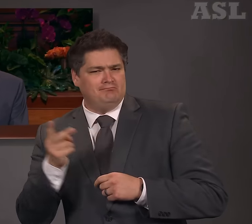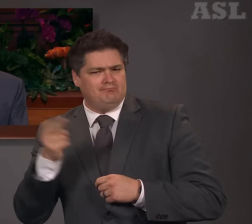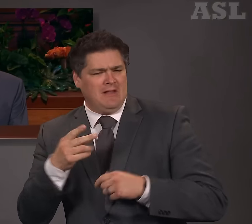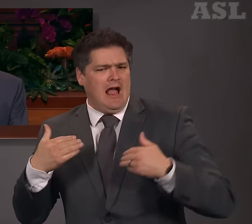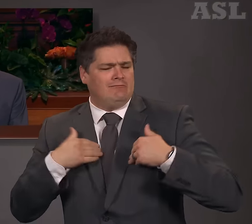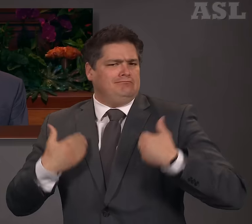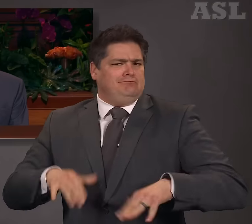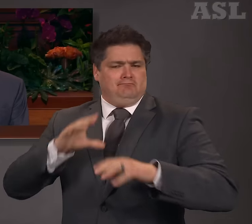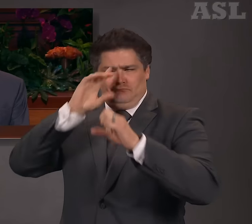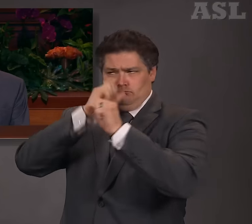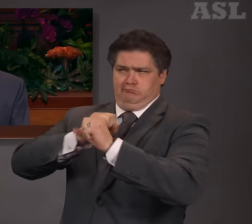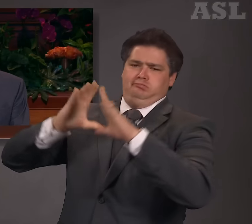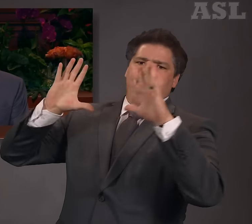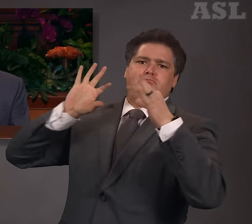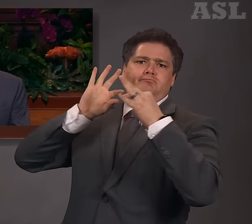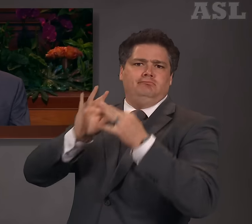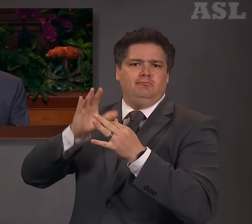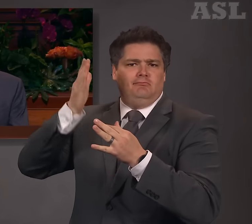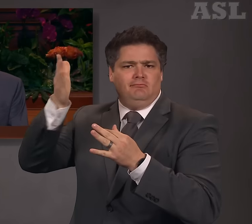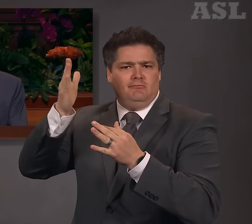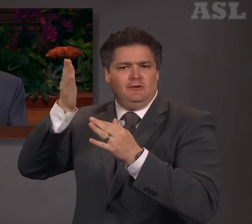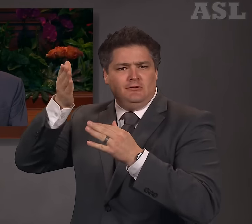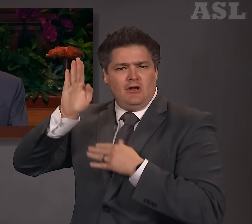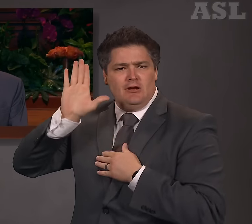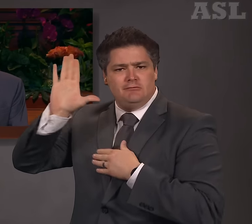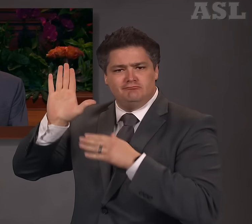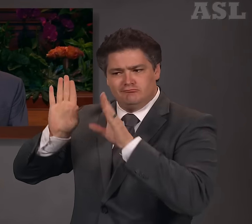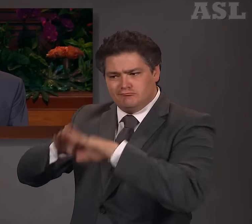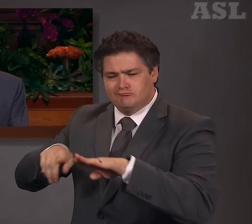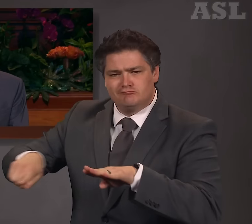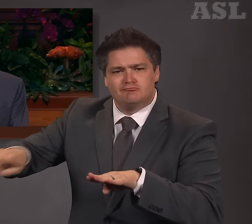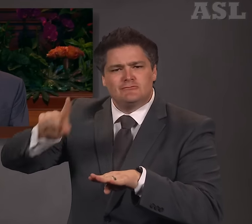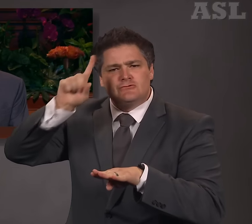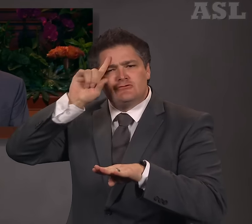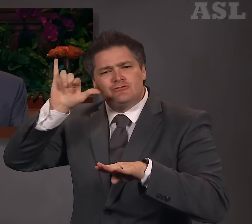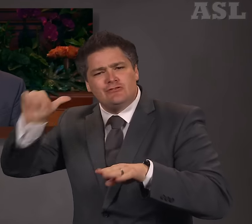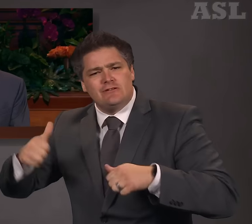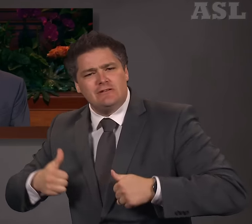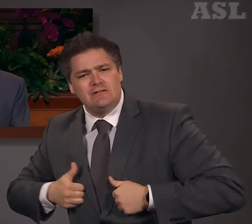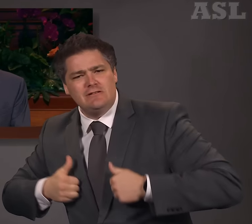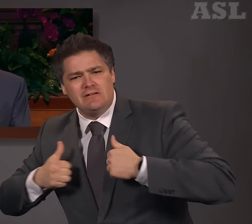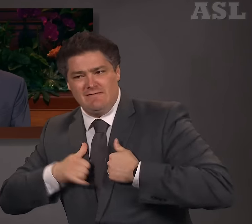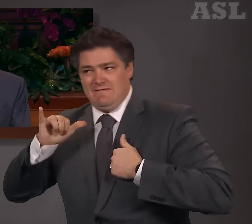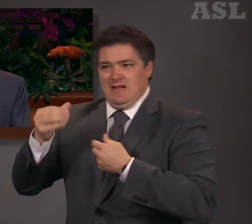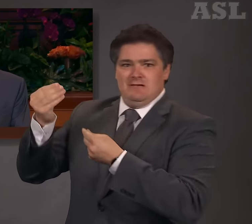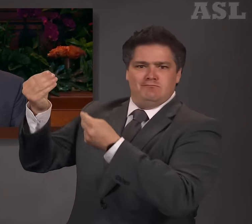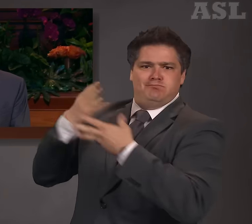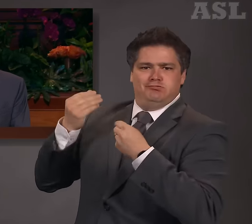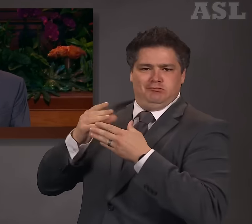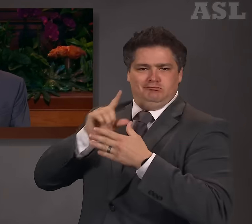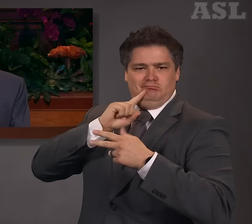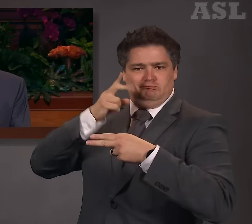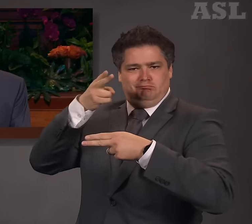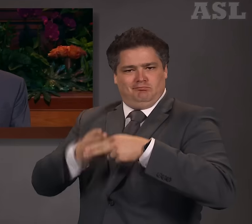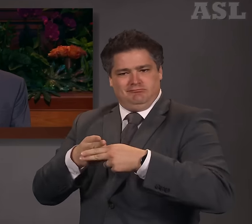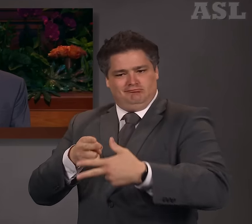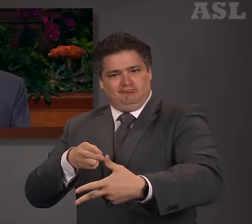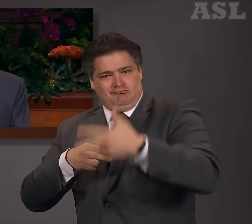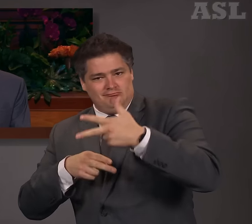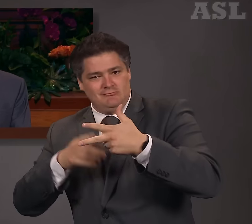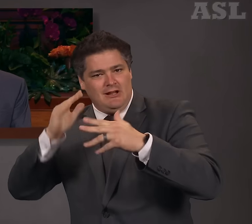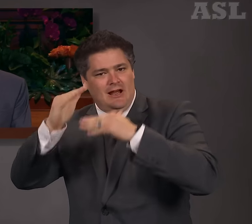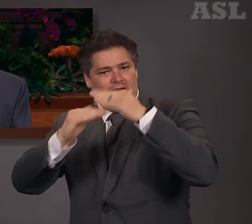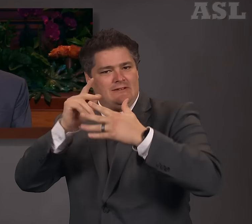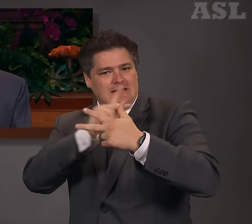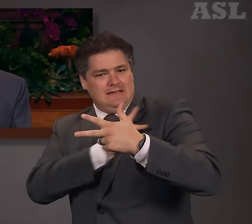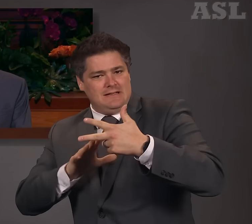God's children. This revelation spoke of three heavenly kingdoms. President Dallin H. Oaks spoke about